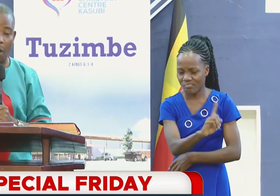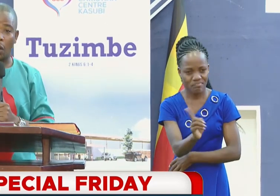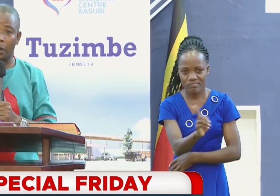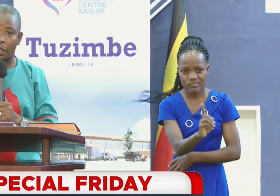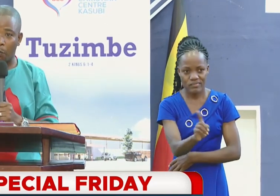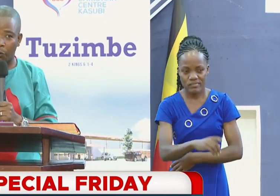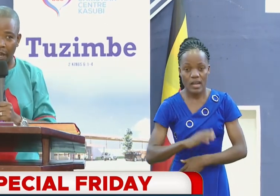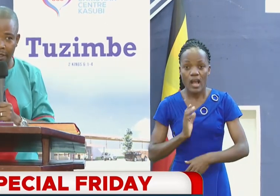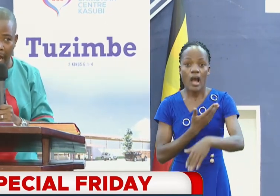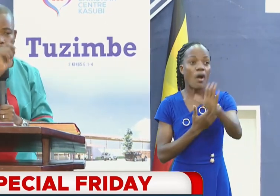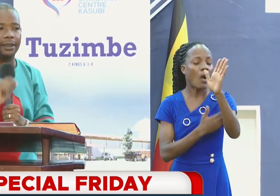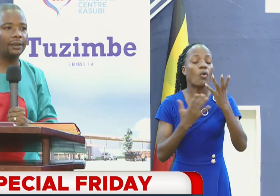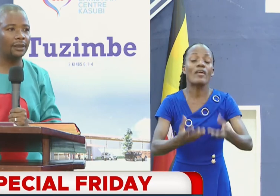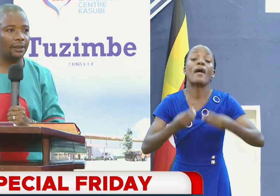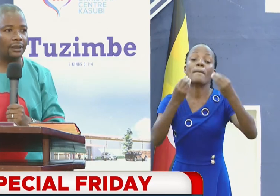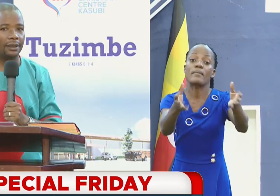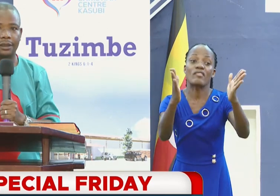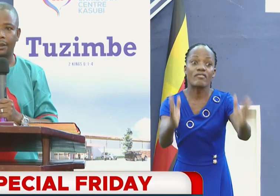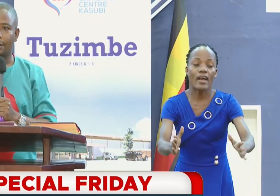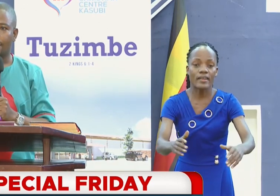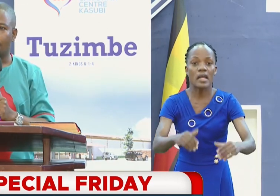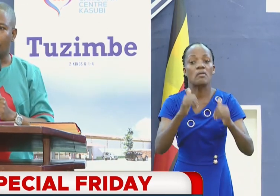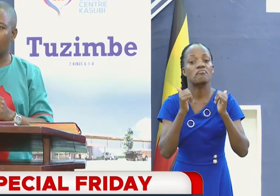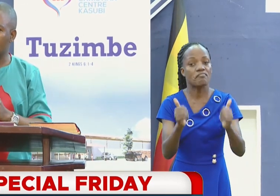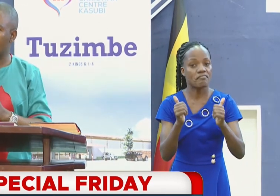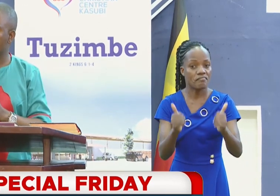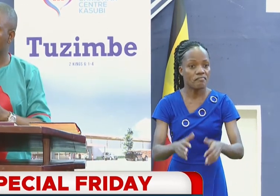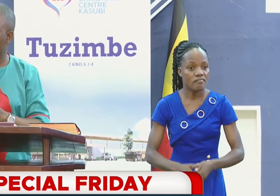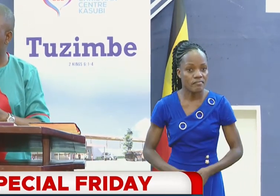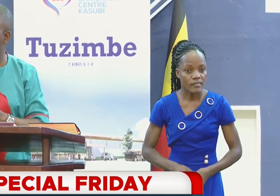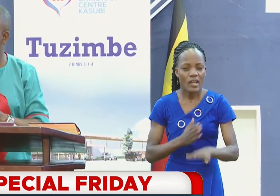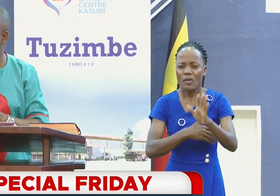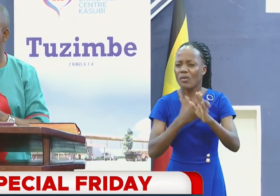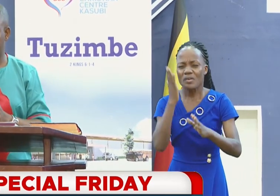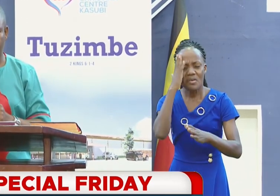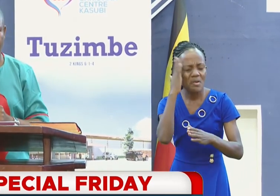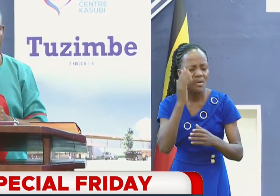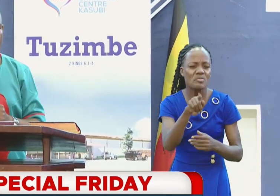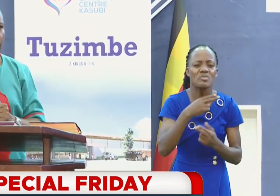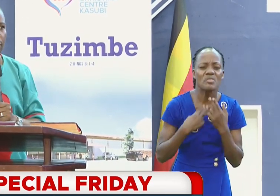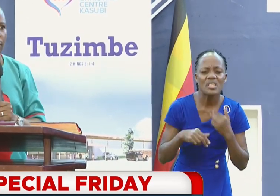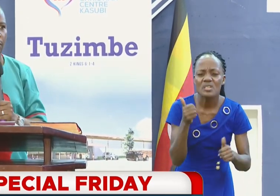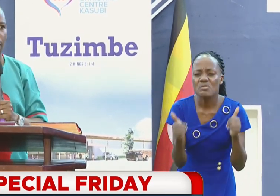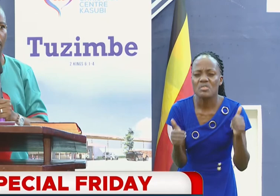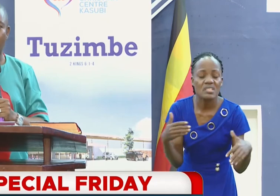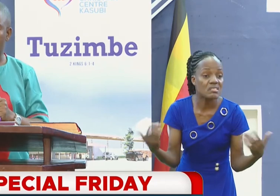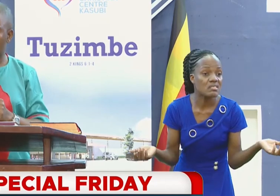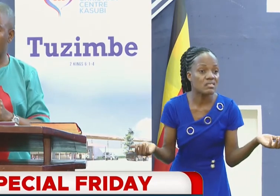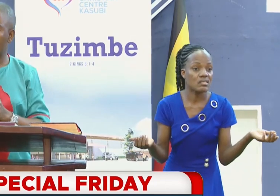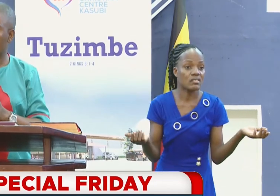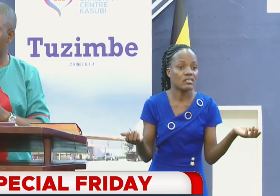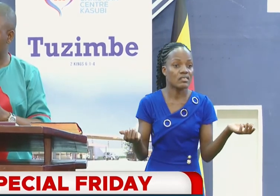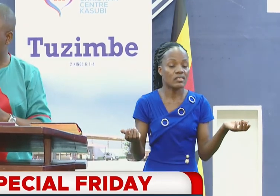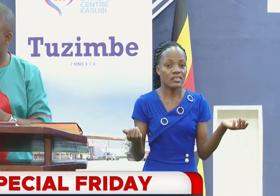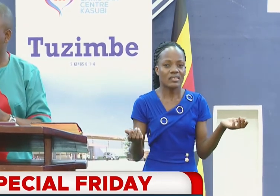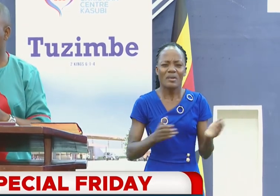you. Our God is a provider. Katonda wafe katonda mugabidizi. He knows the needs of our children. Amanye vyetago byabana bafe. The tuition